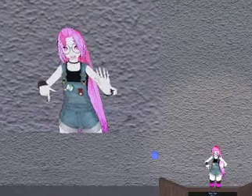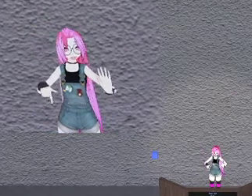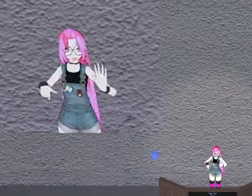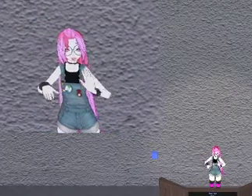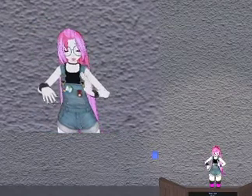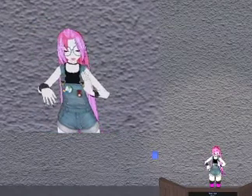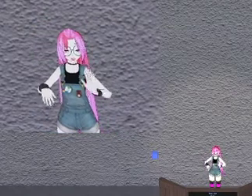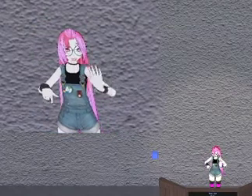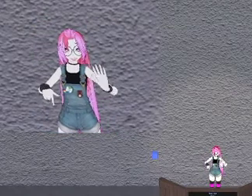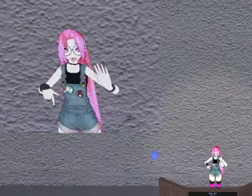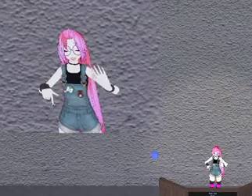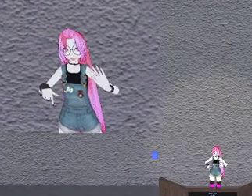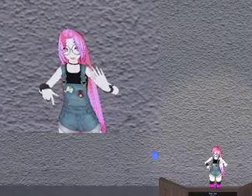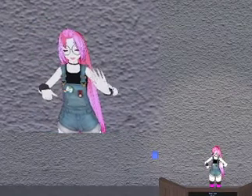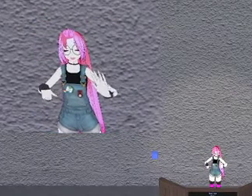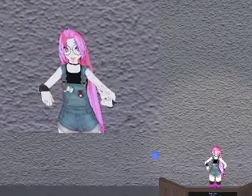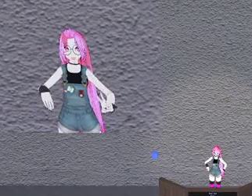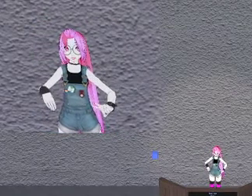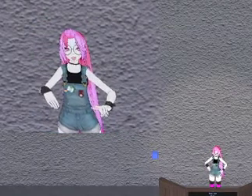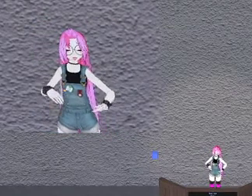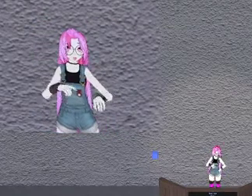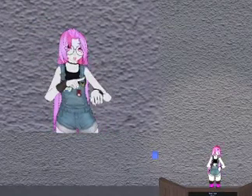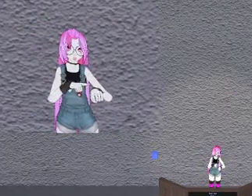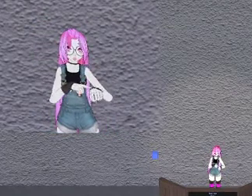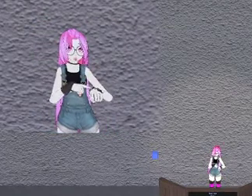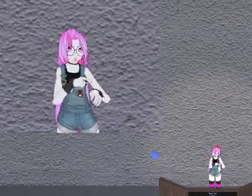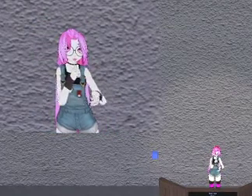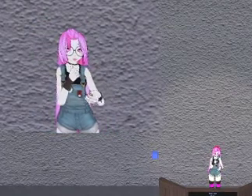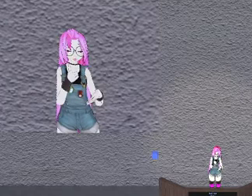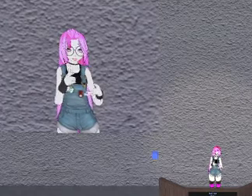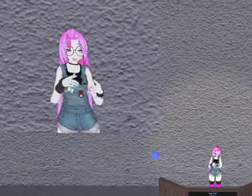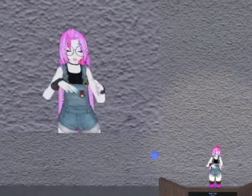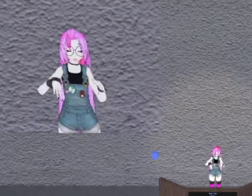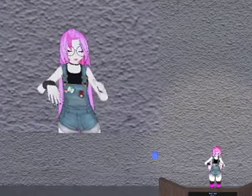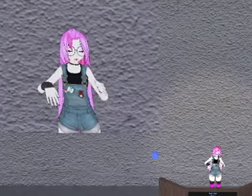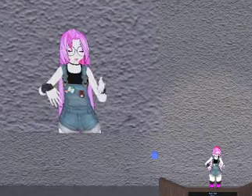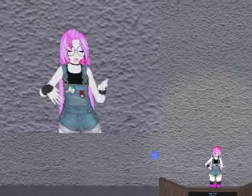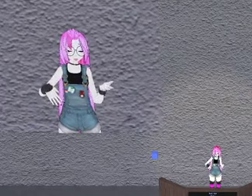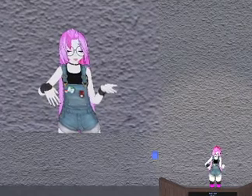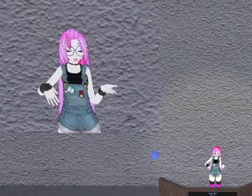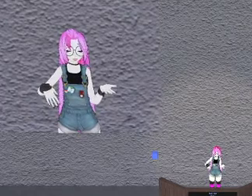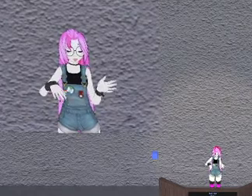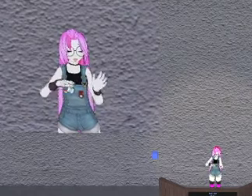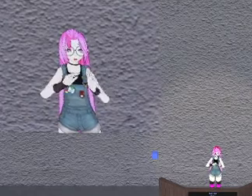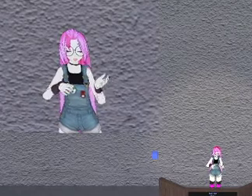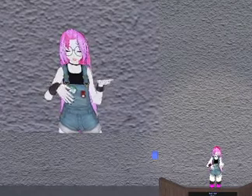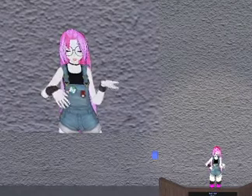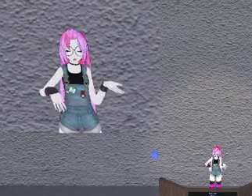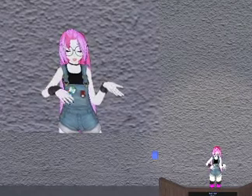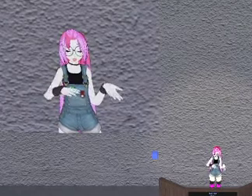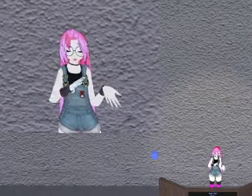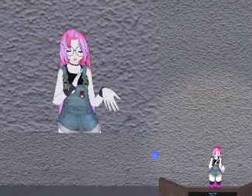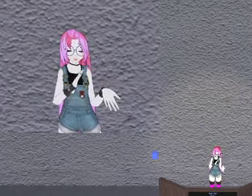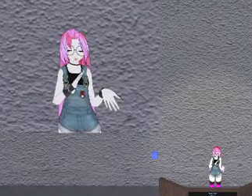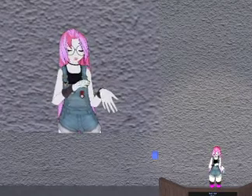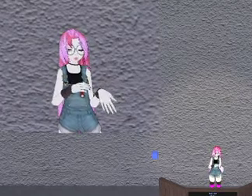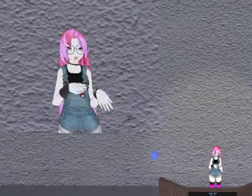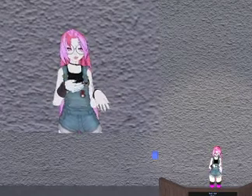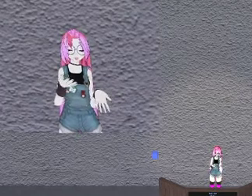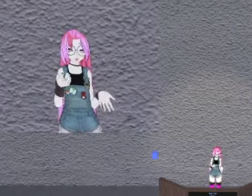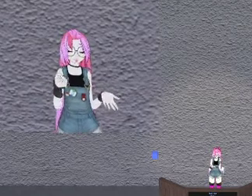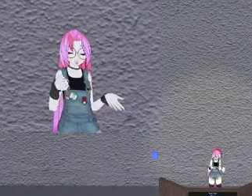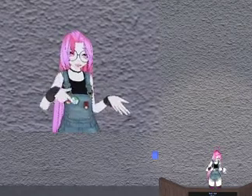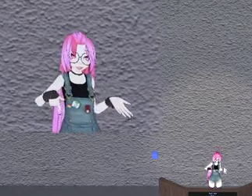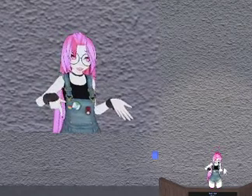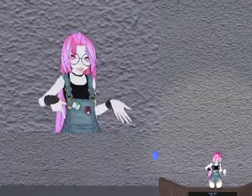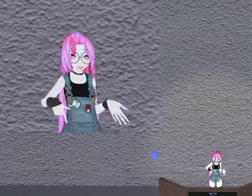she's not late. It's fine. Like she's not late. Like this time isn't started yet. Okay. It's not time for class yet. Like it's fine. So it's like,